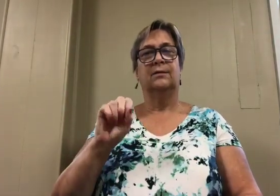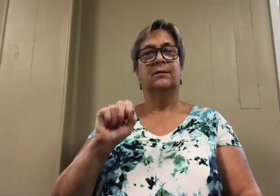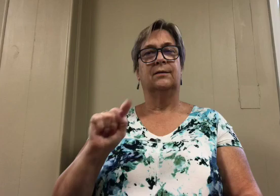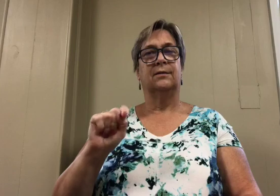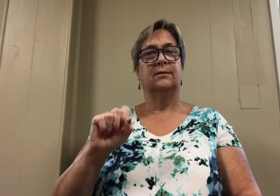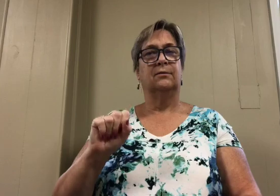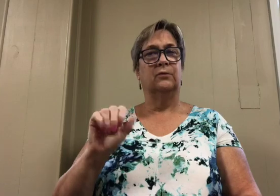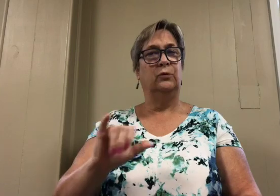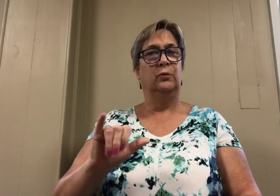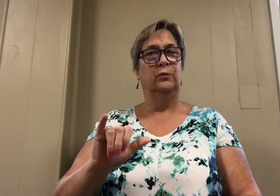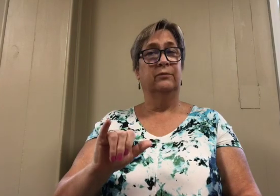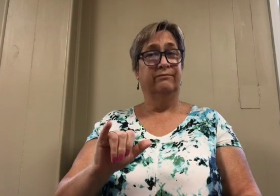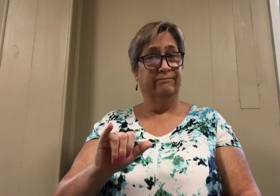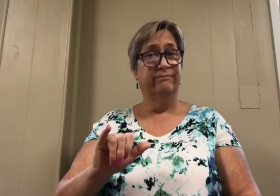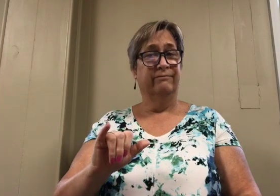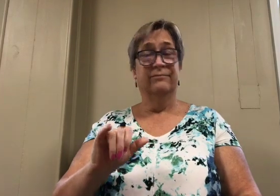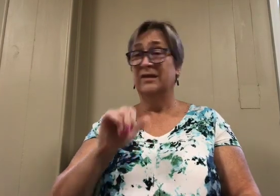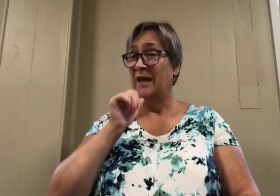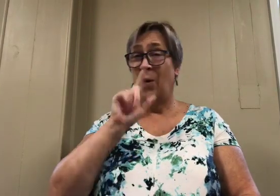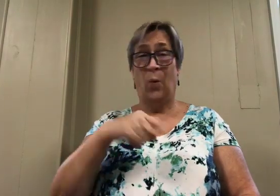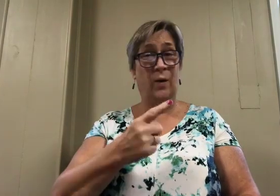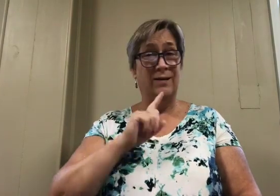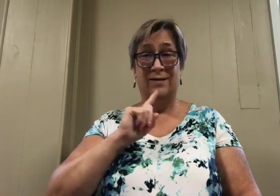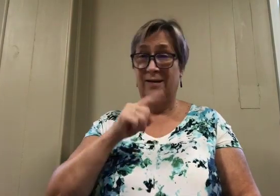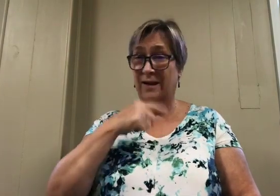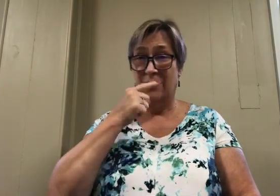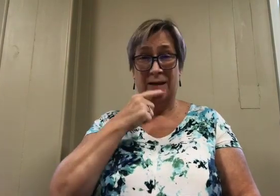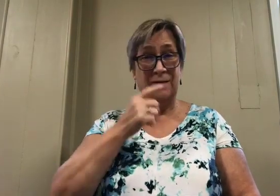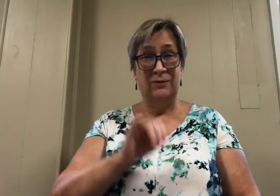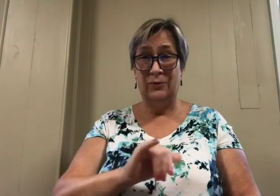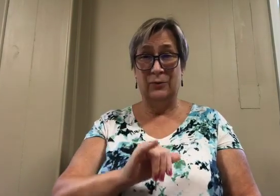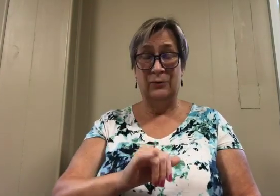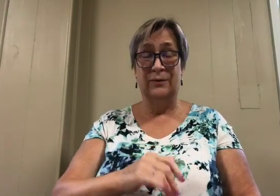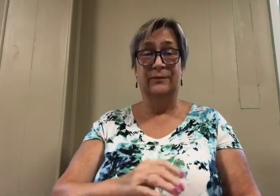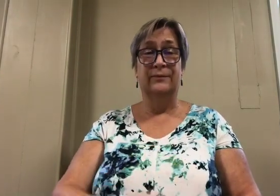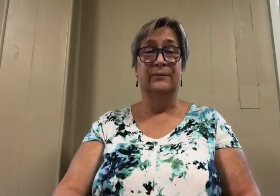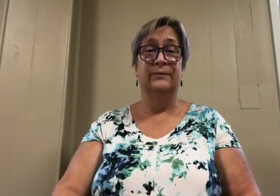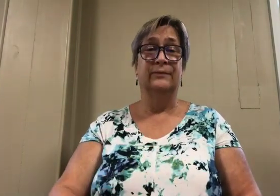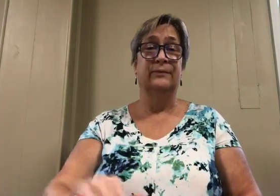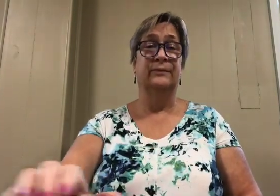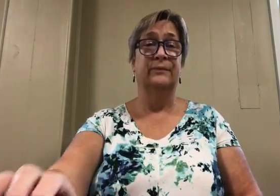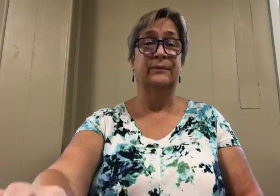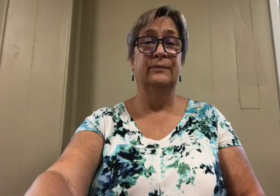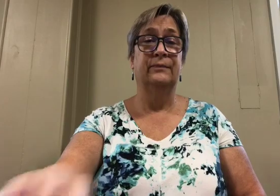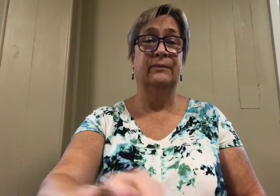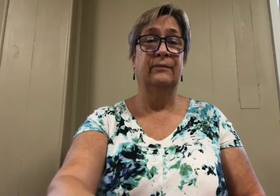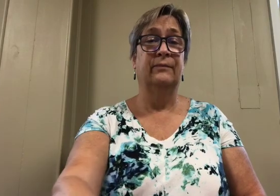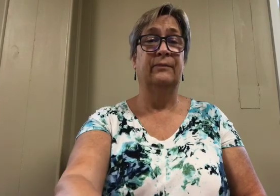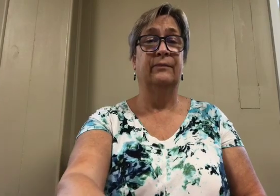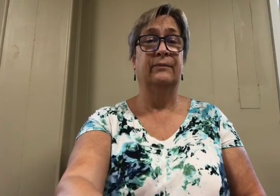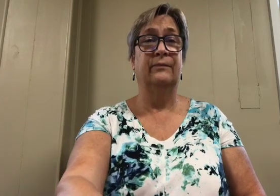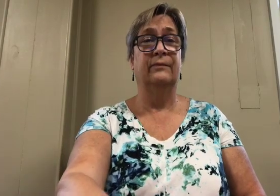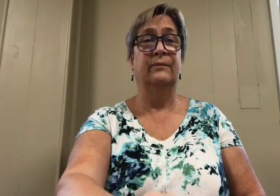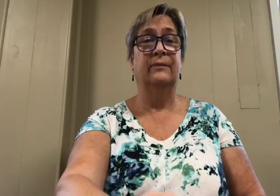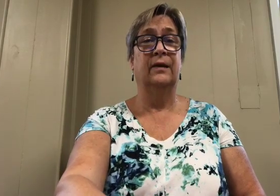So that deaf group is displaying audism towards other deaf persons.